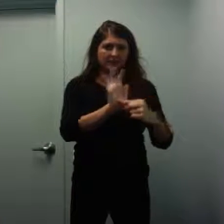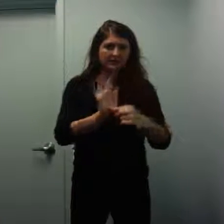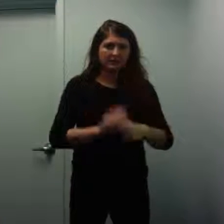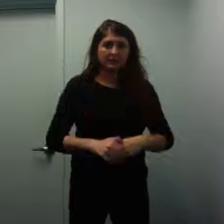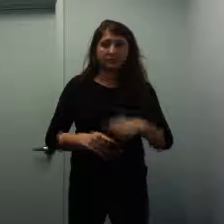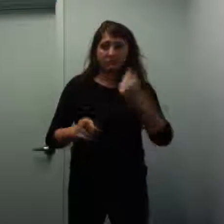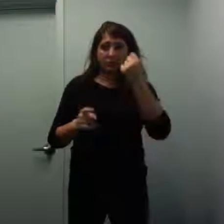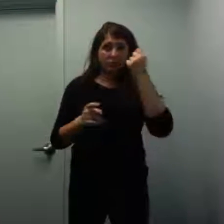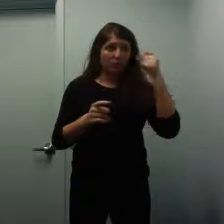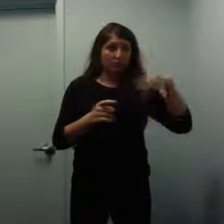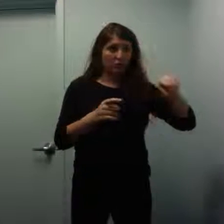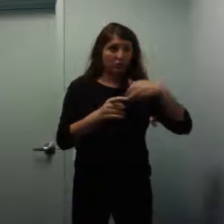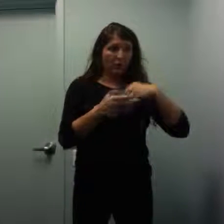talk more about this a little